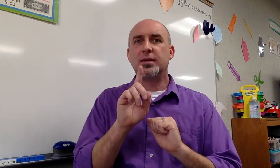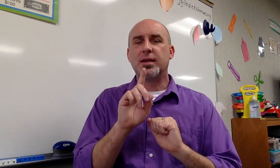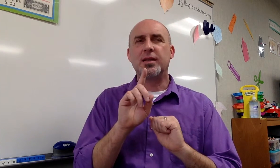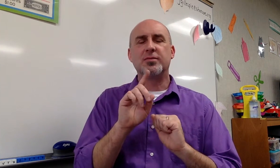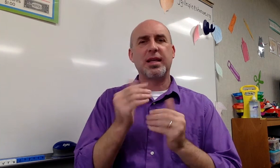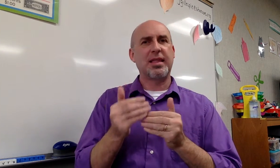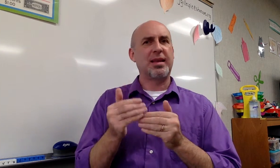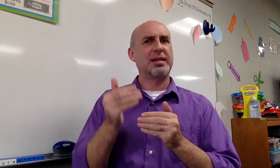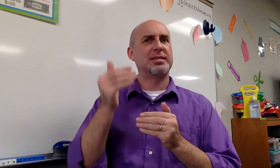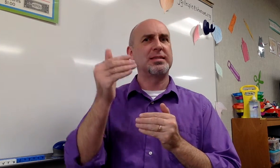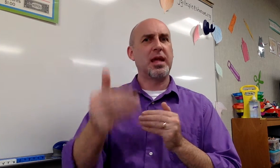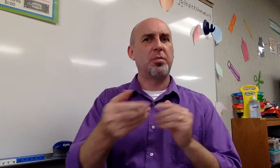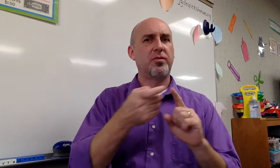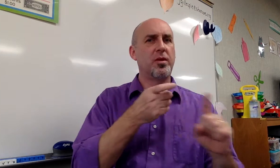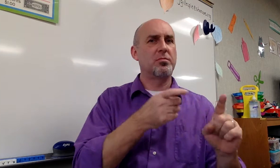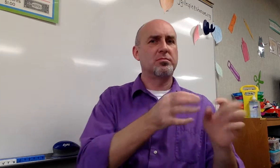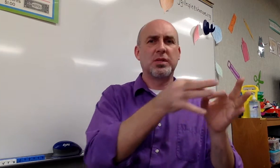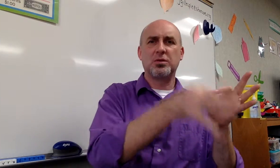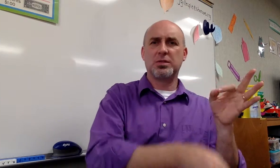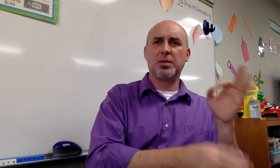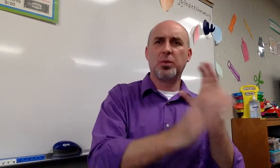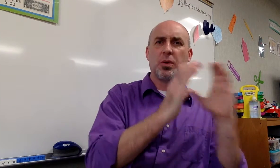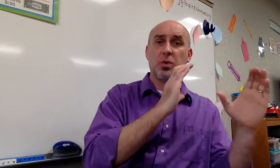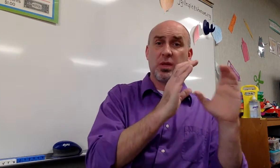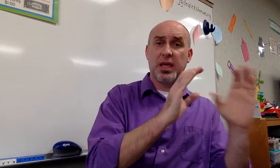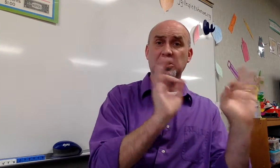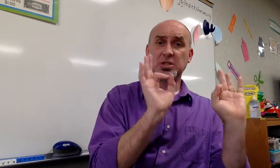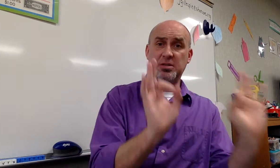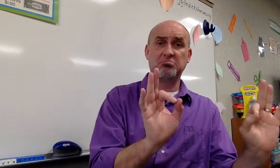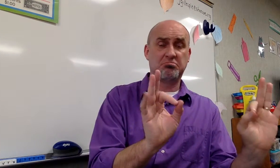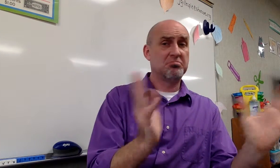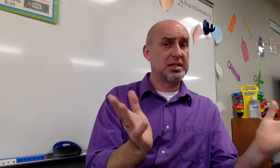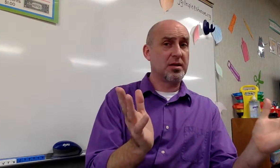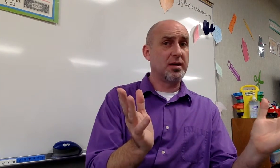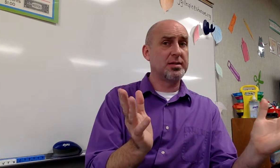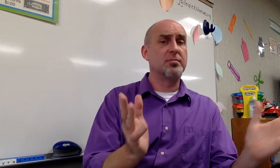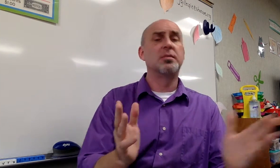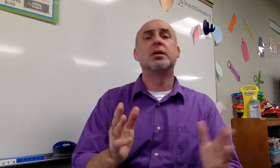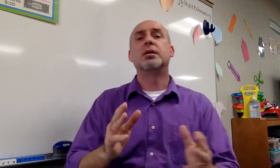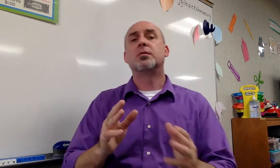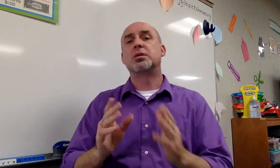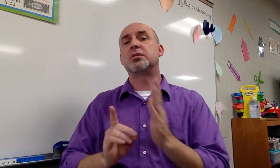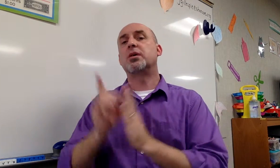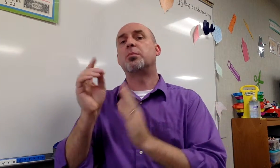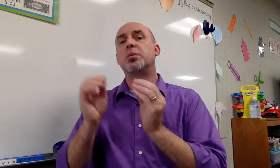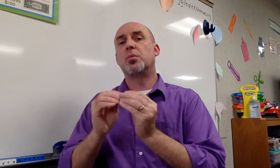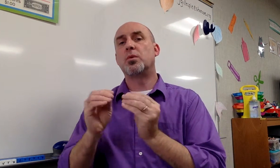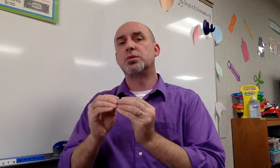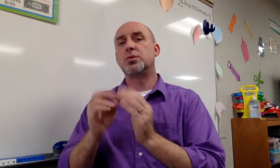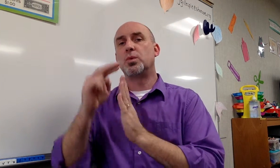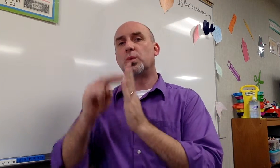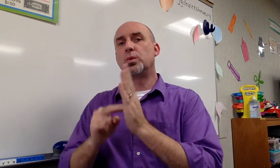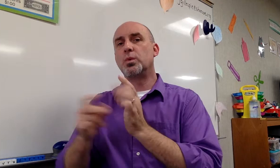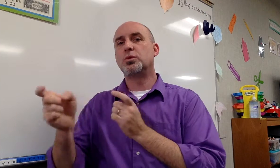kind of take that next step from just simple communication. That's awesome, but develop it more to